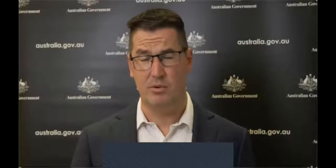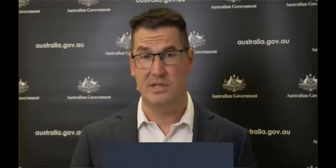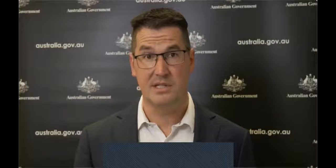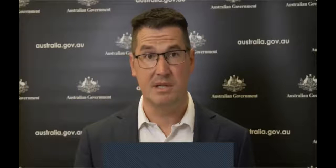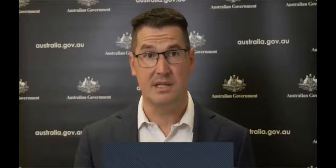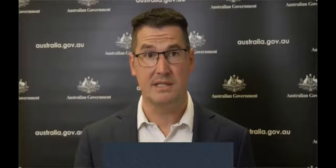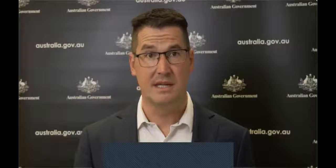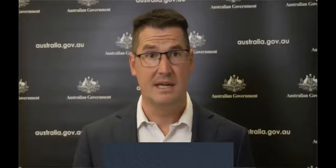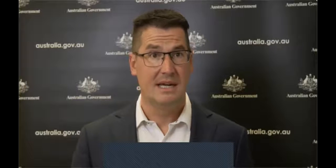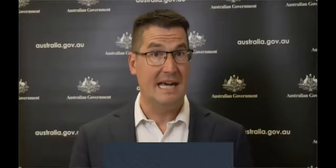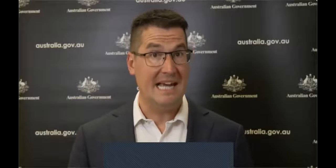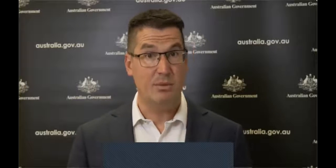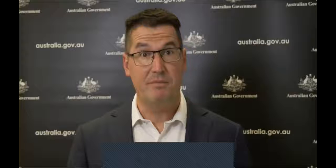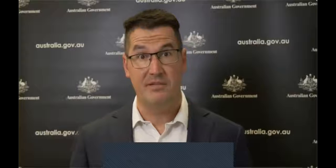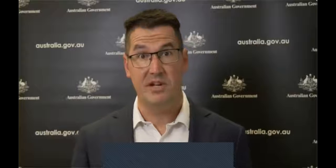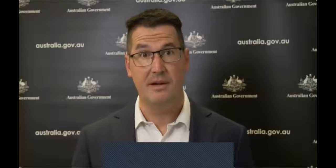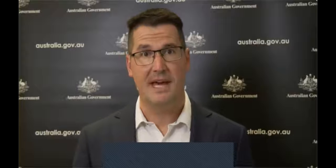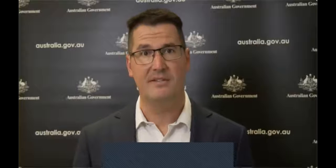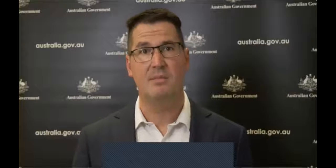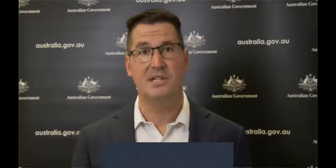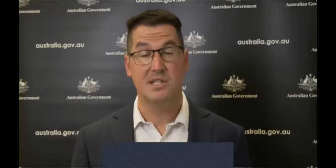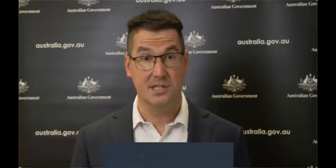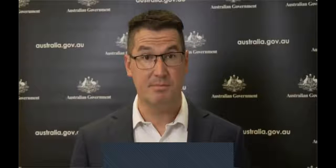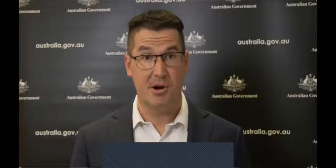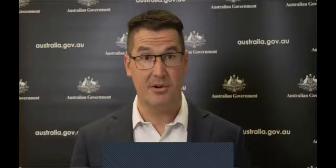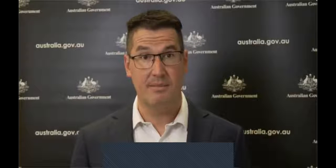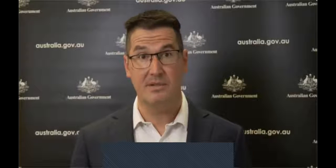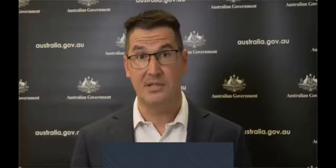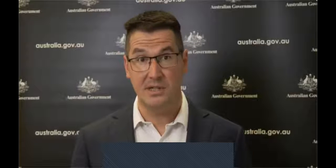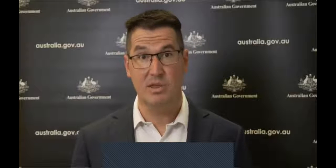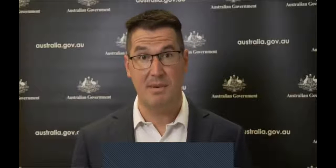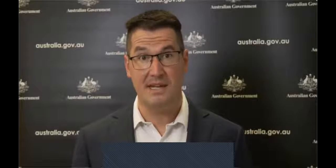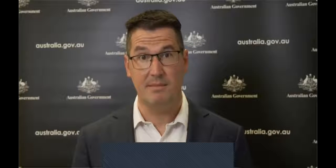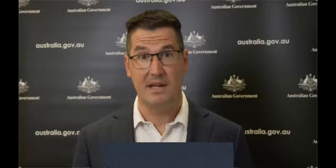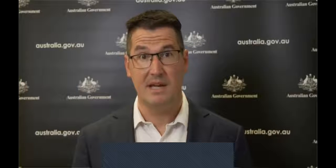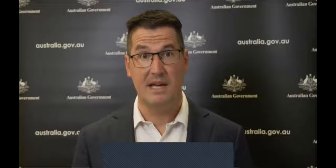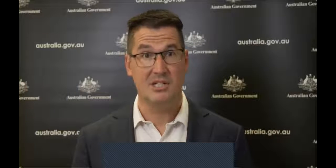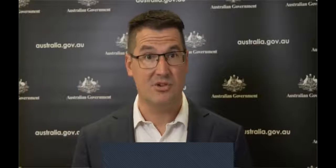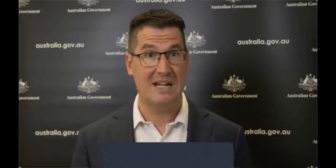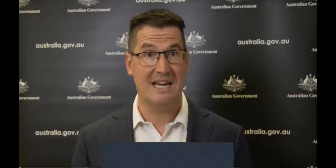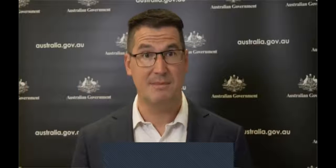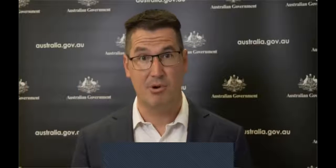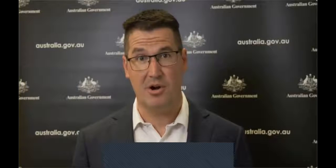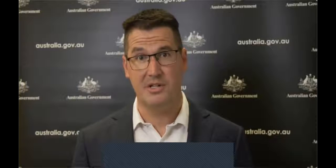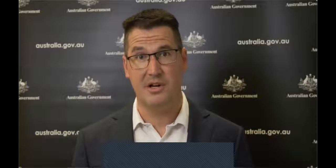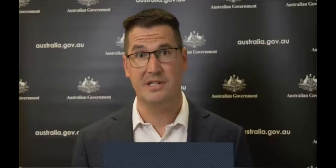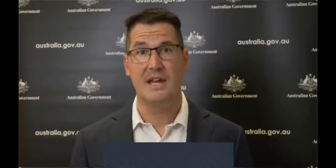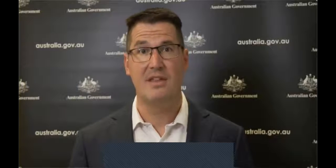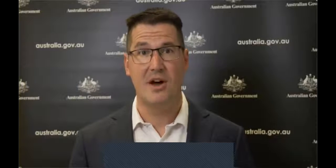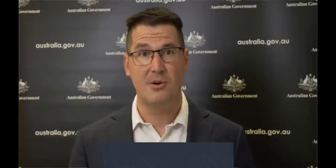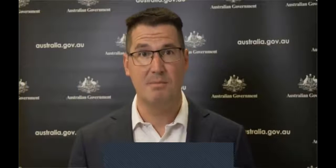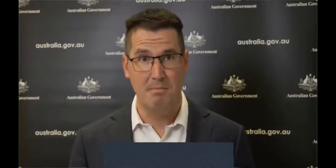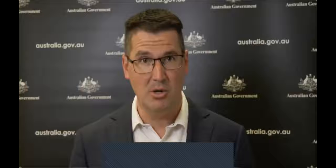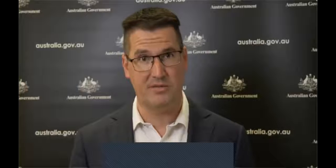for people with disabilities. As we've pivoted our development assistance program to deal with the pandemic, Australia has